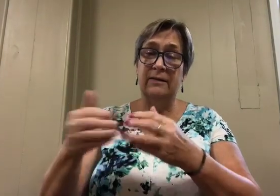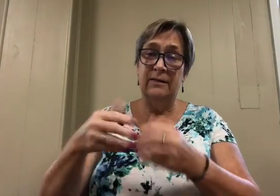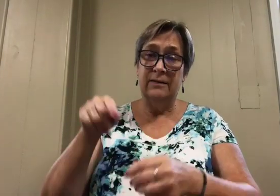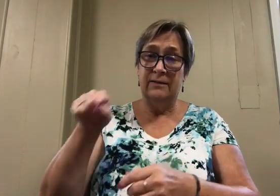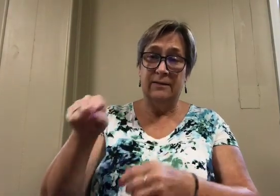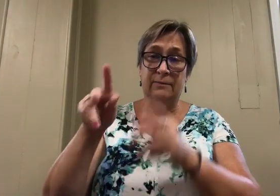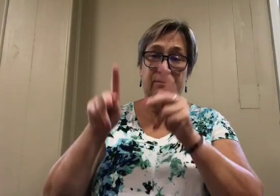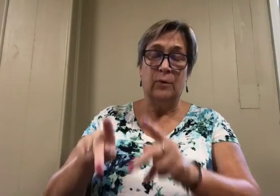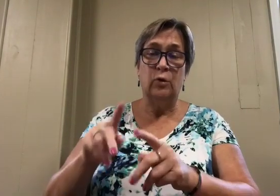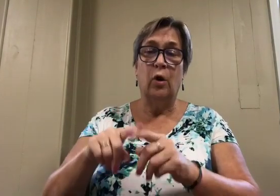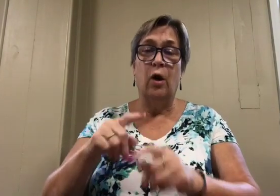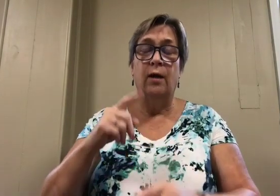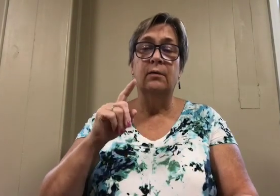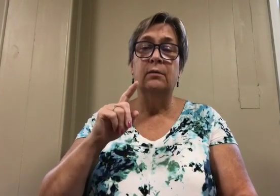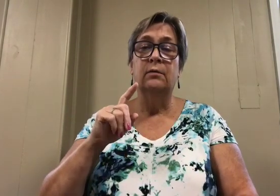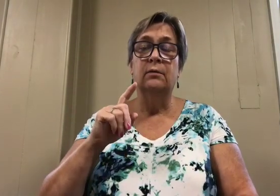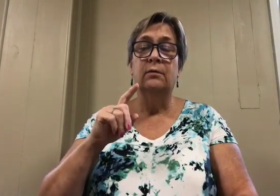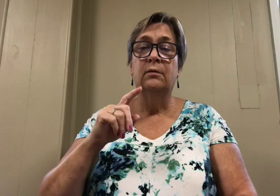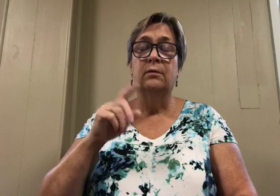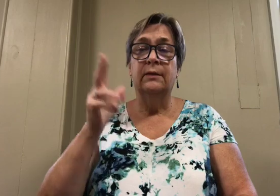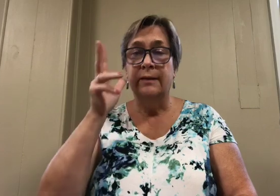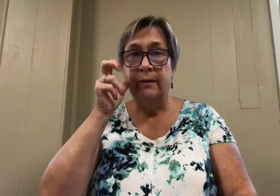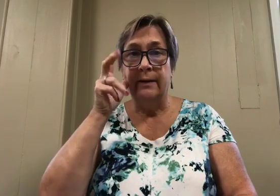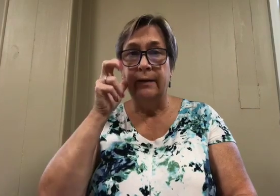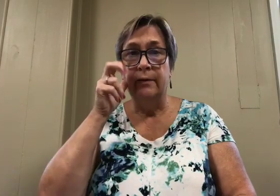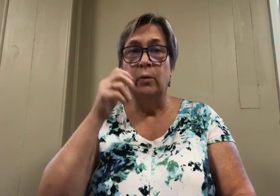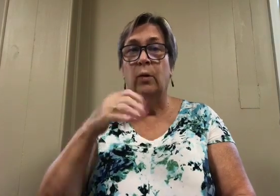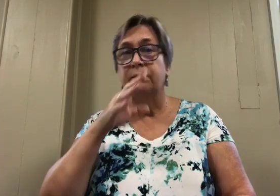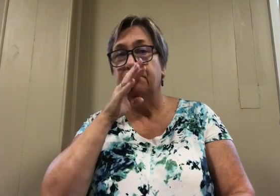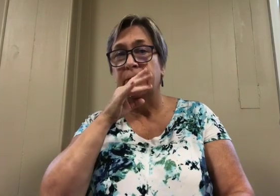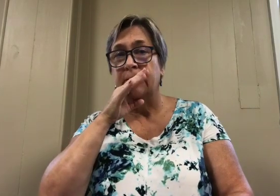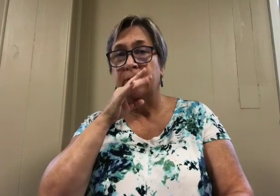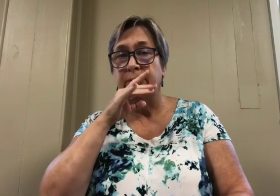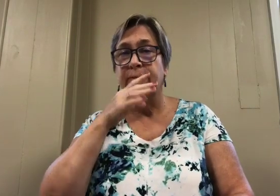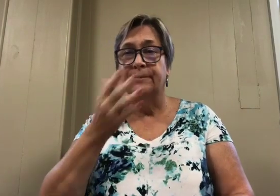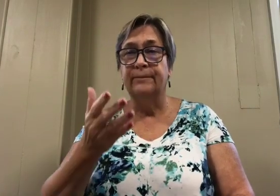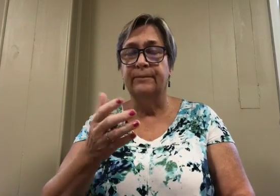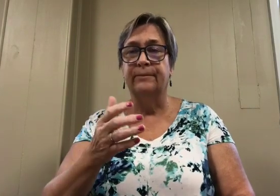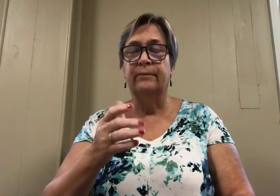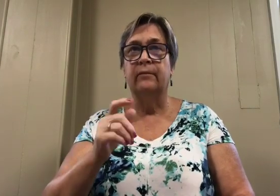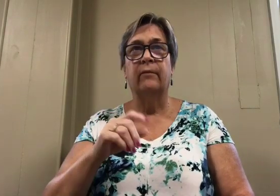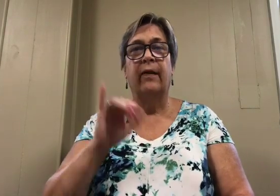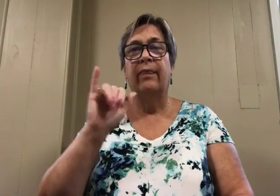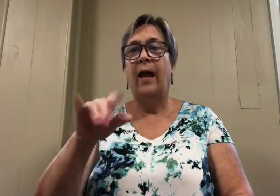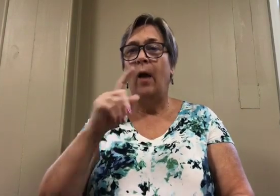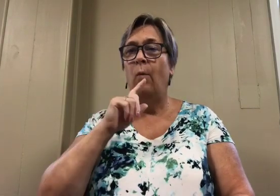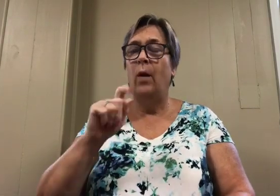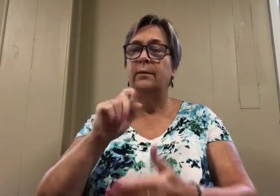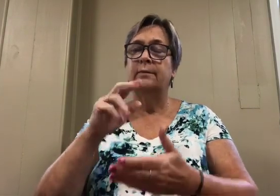on that person's ability to hear or to speak with clarity.